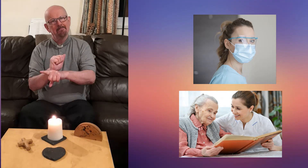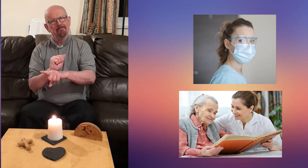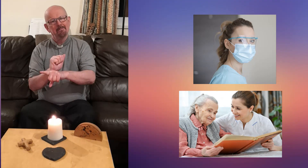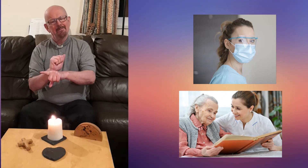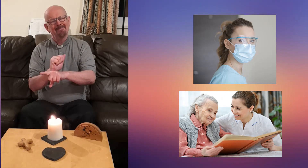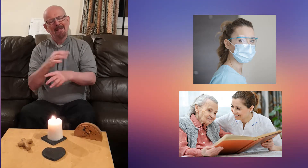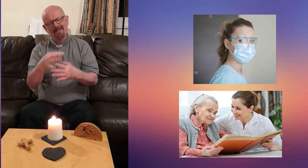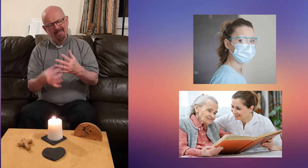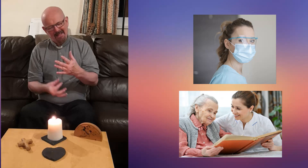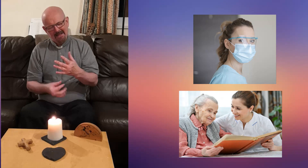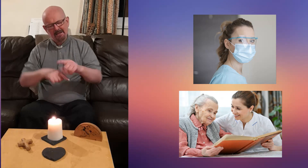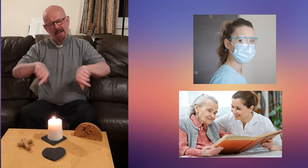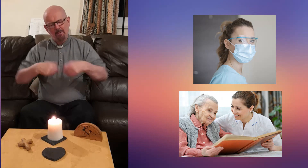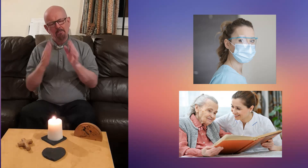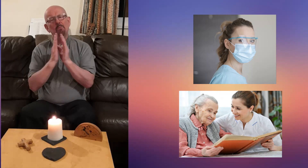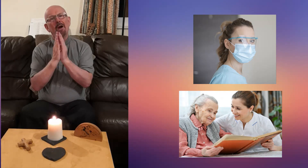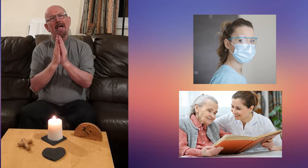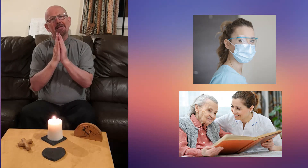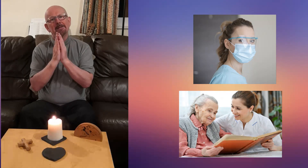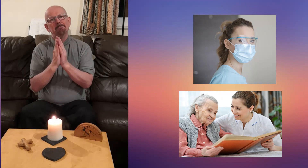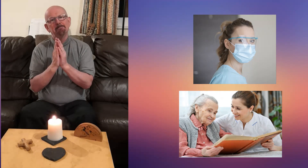These are our prayers.